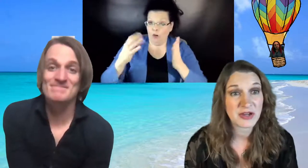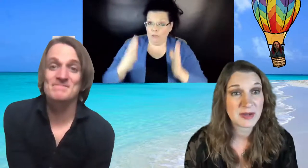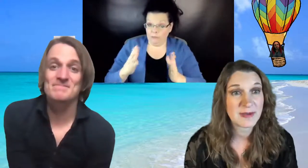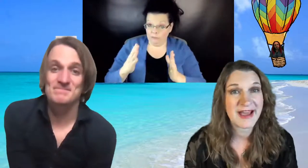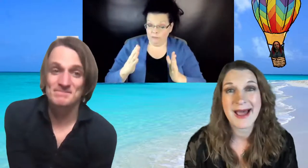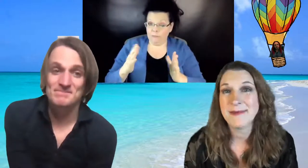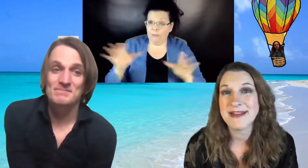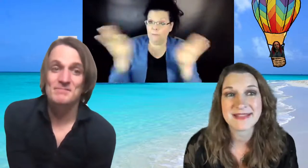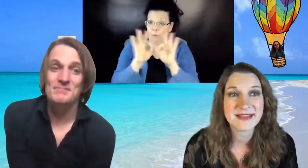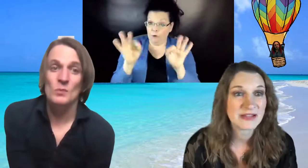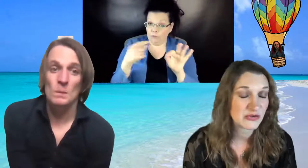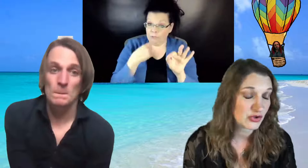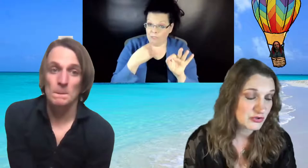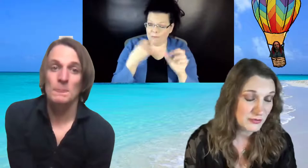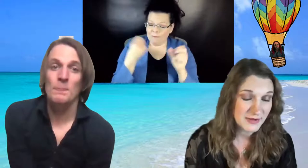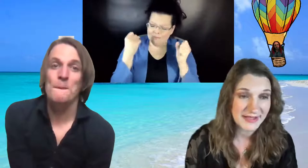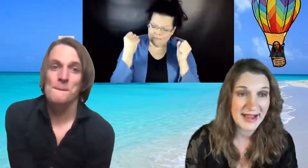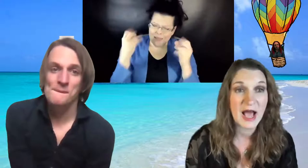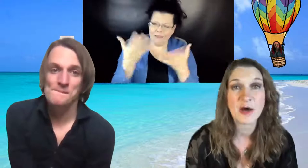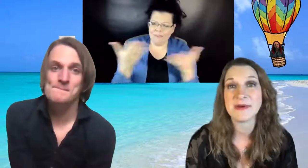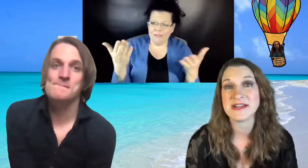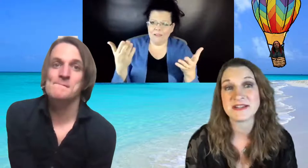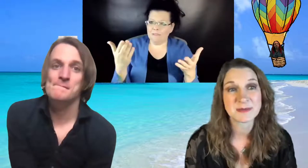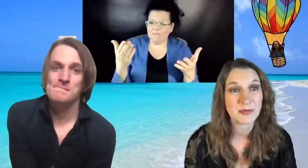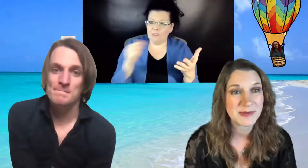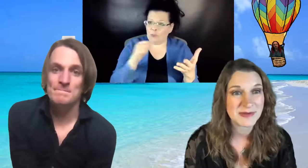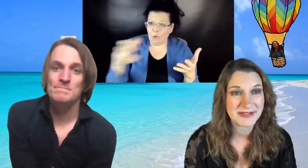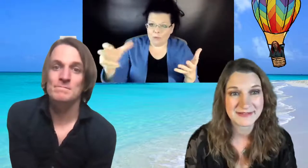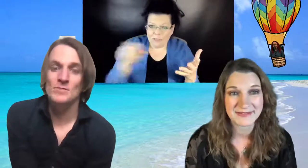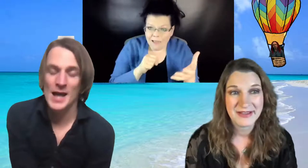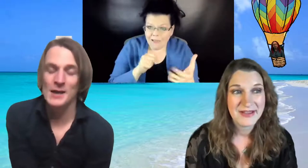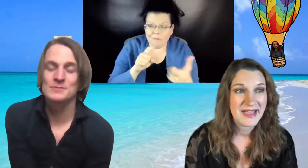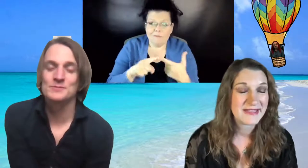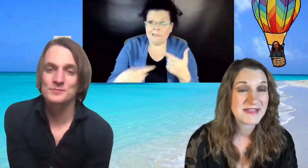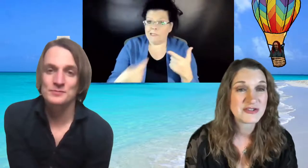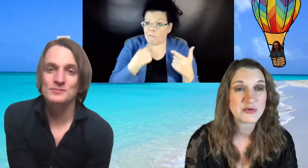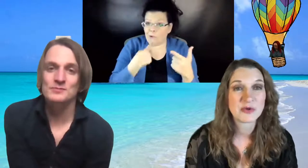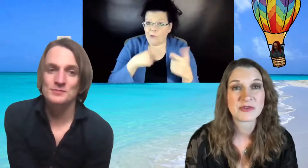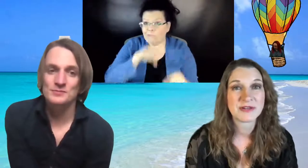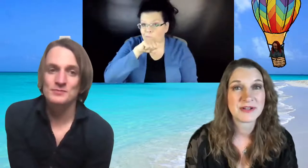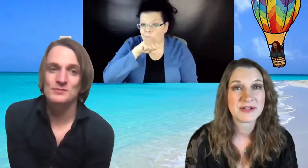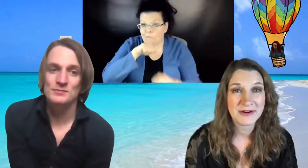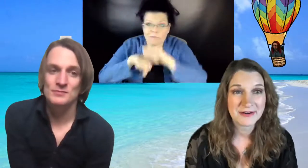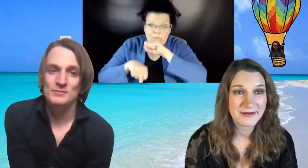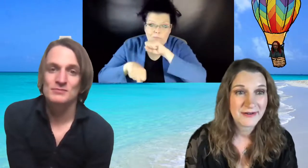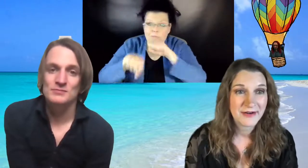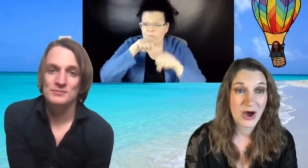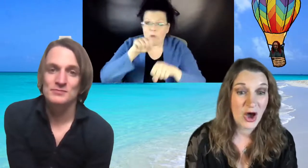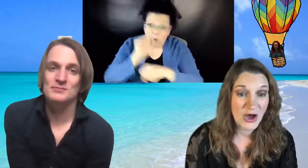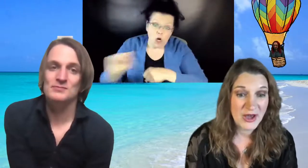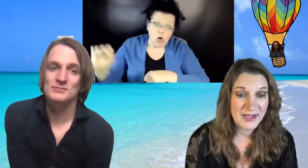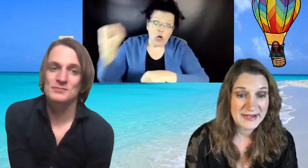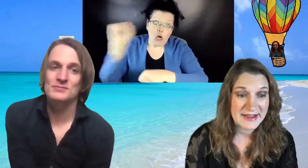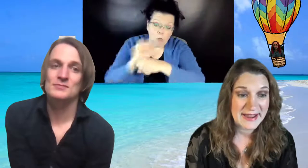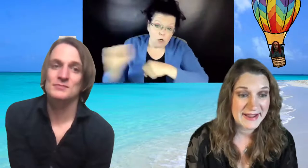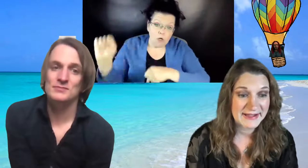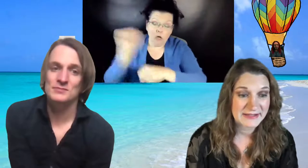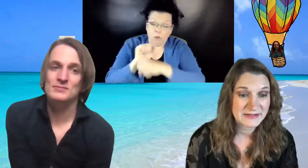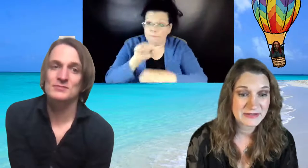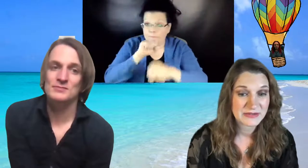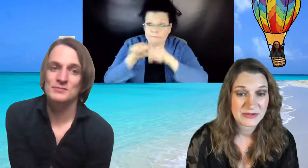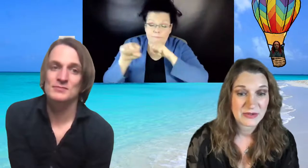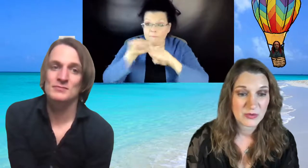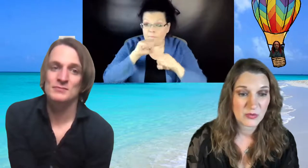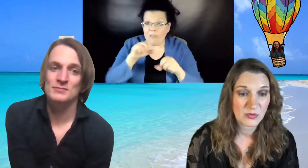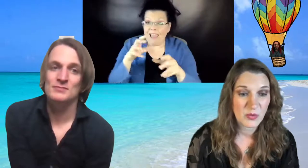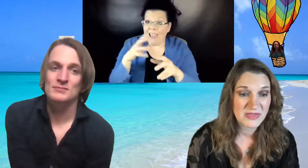also talk about how many things you don't get, how many disappointments and things you work really hard on.